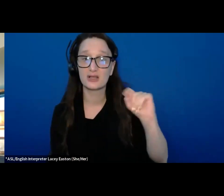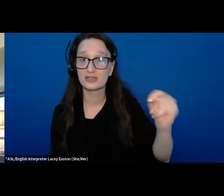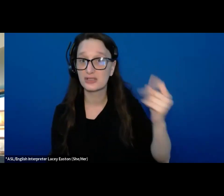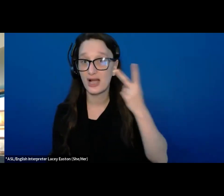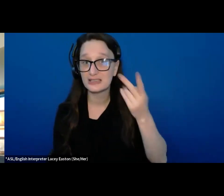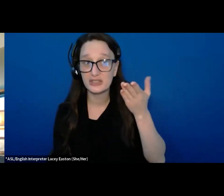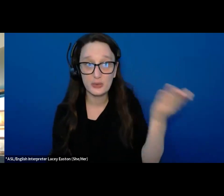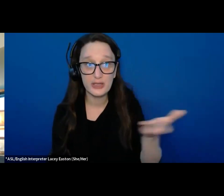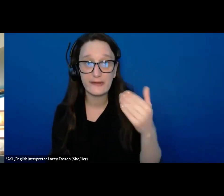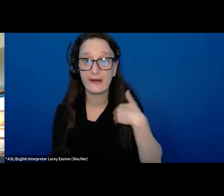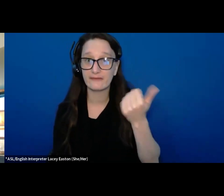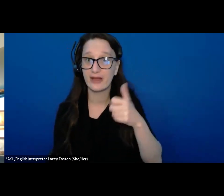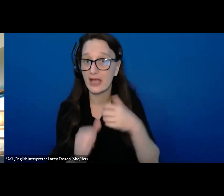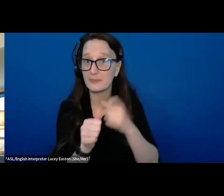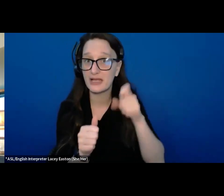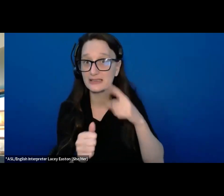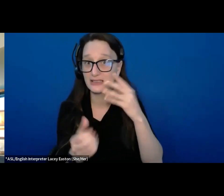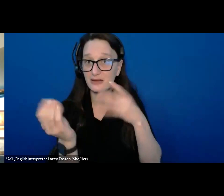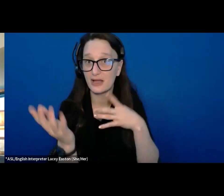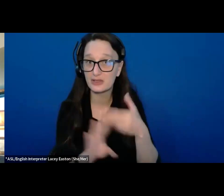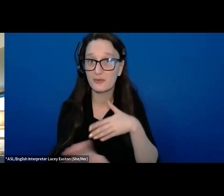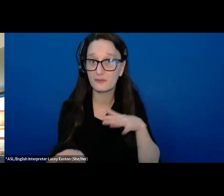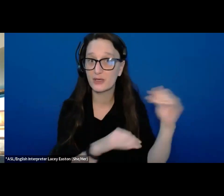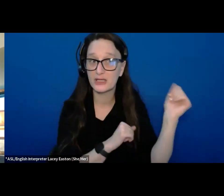for the group that we need to know about, or Helen?